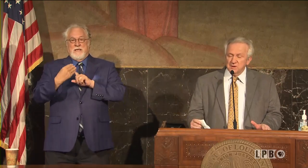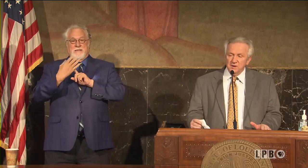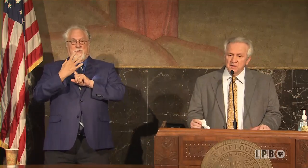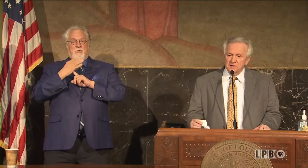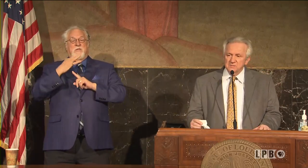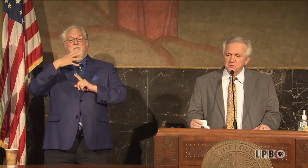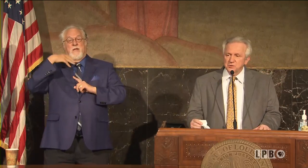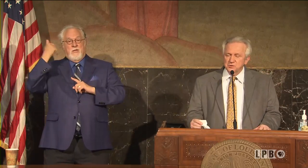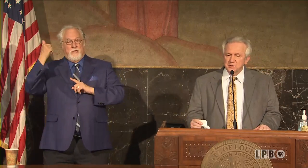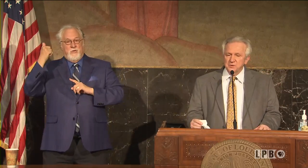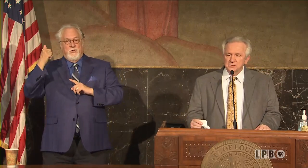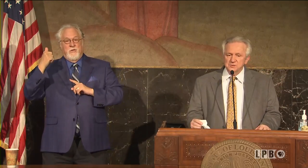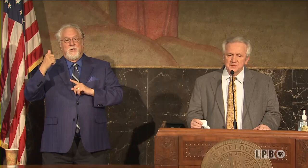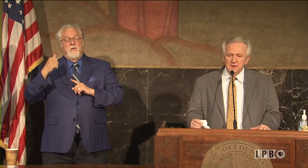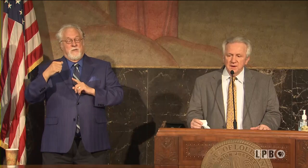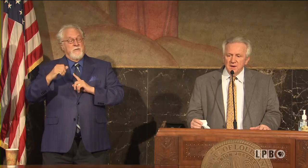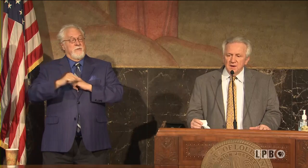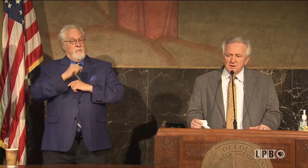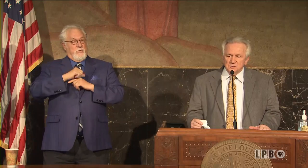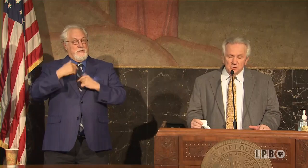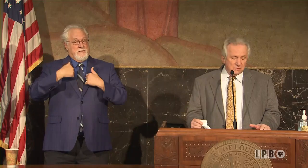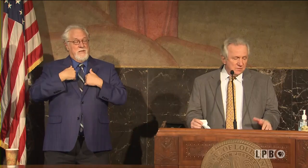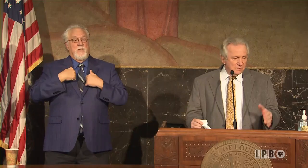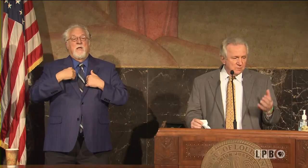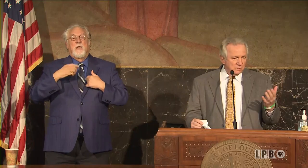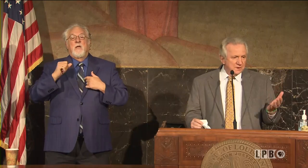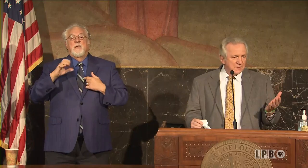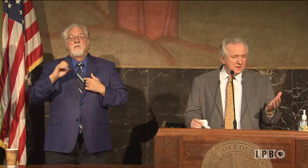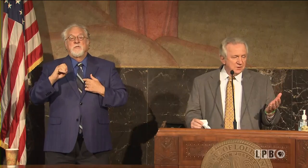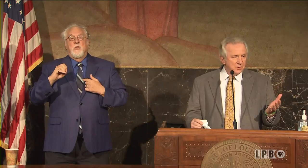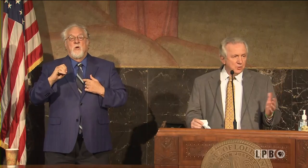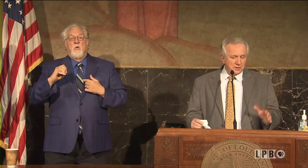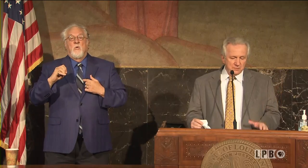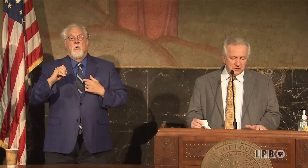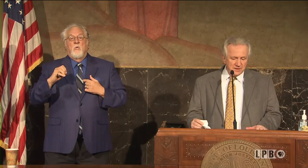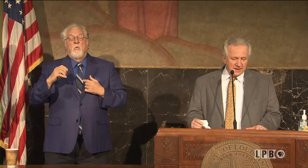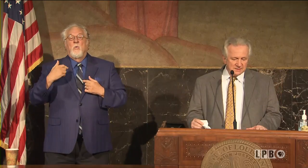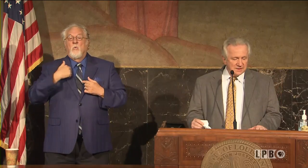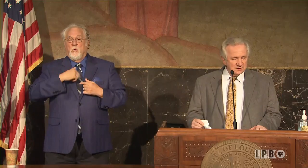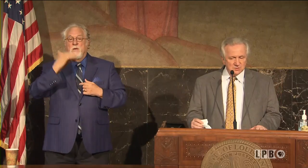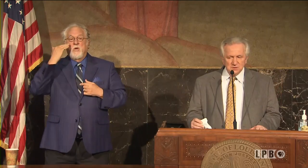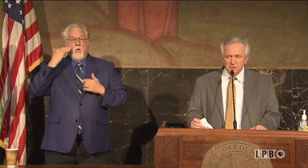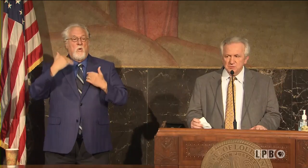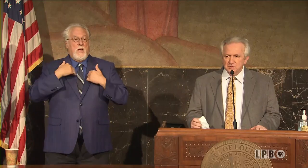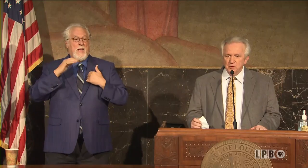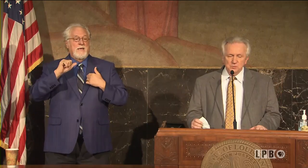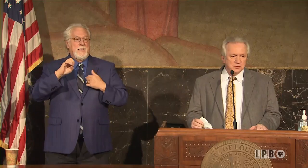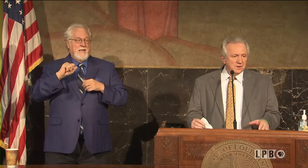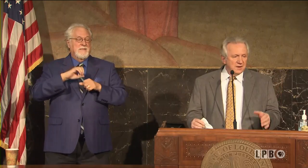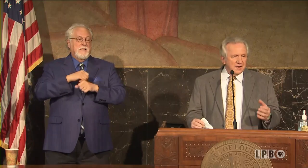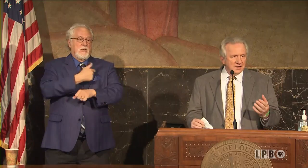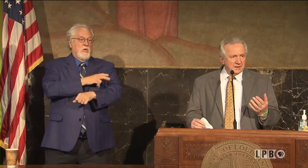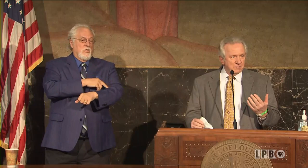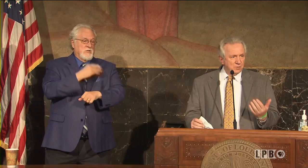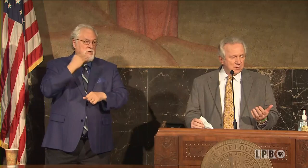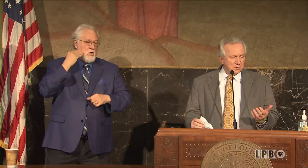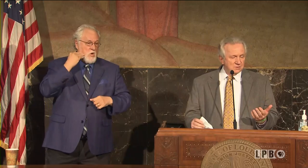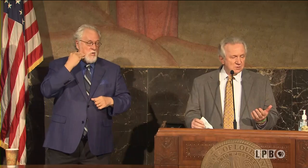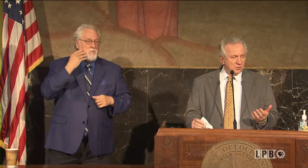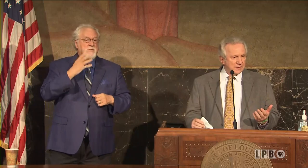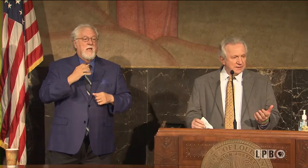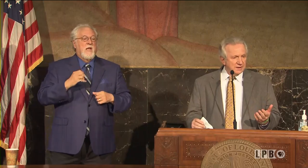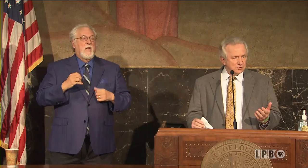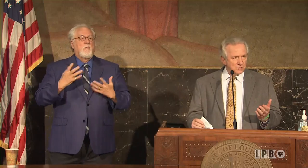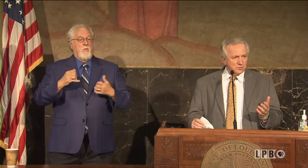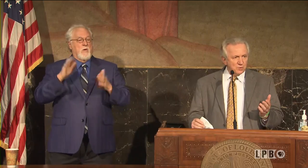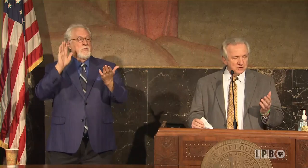elderly puts you at risk. So we know that we've had cases in nursing homes and that we want to